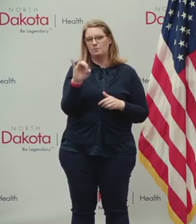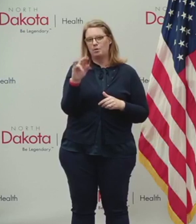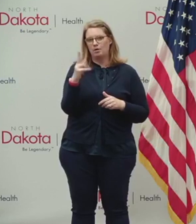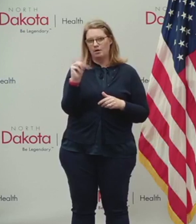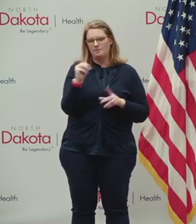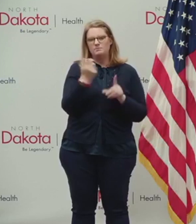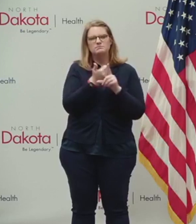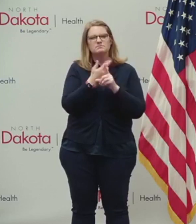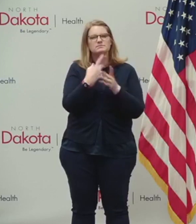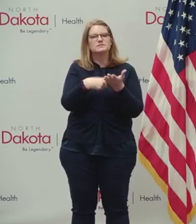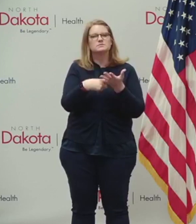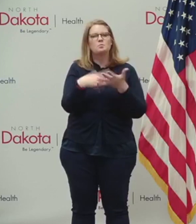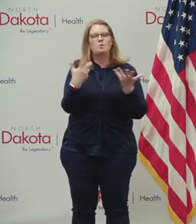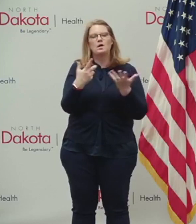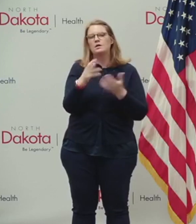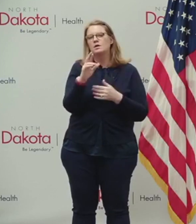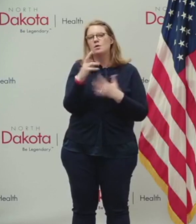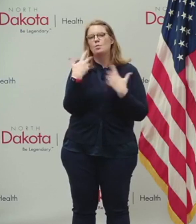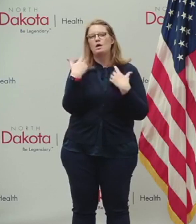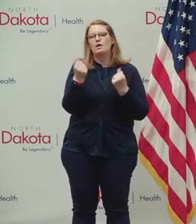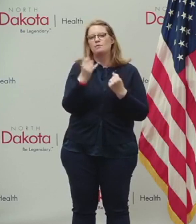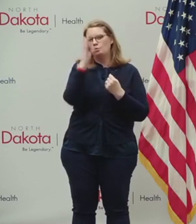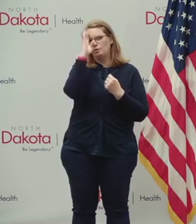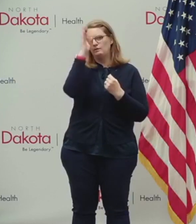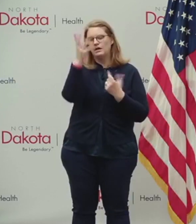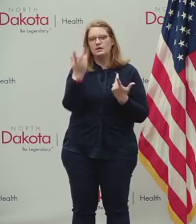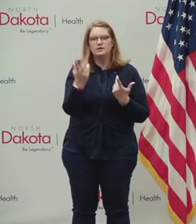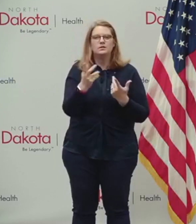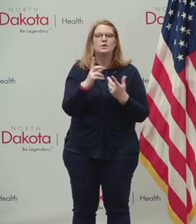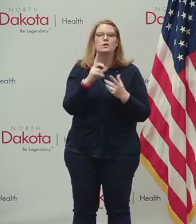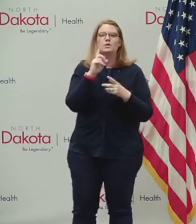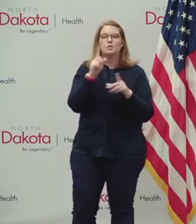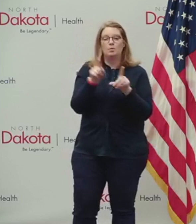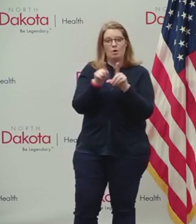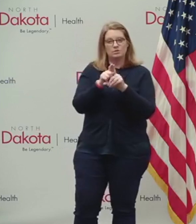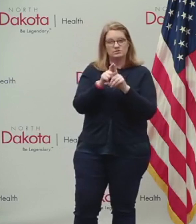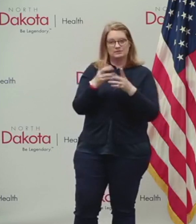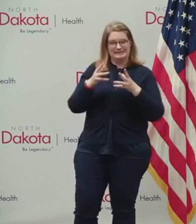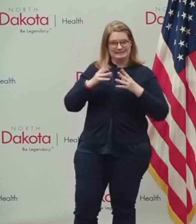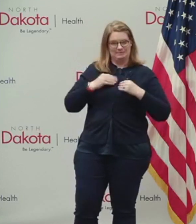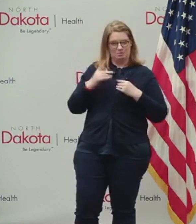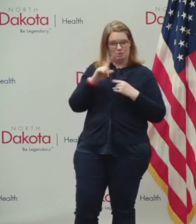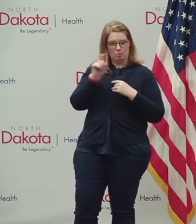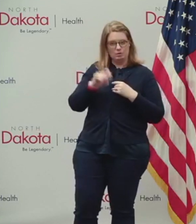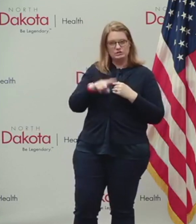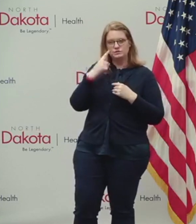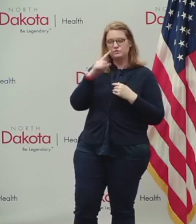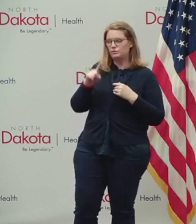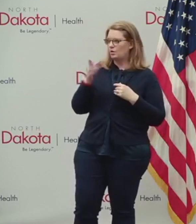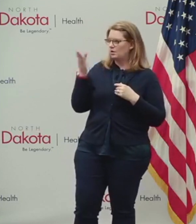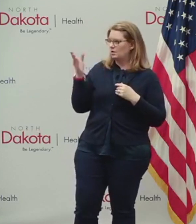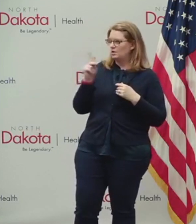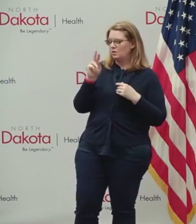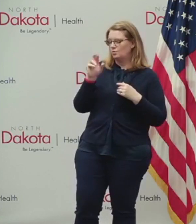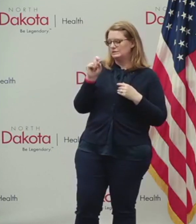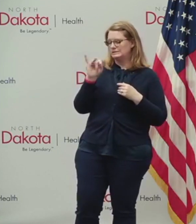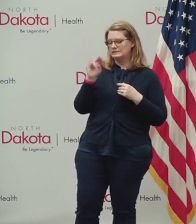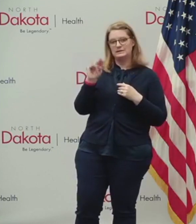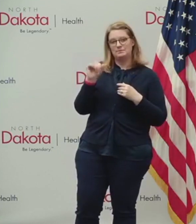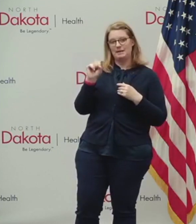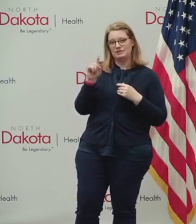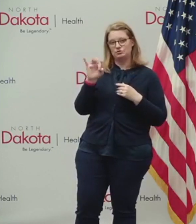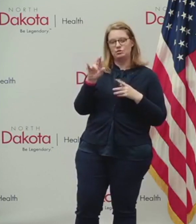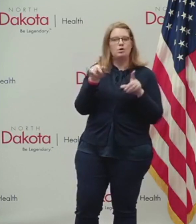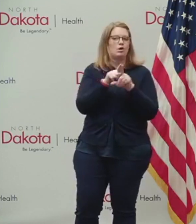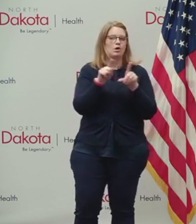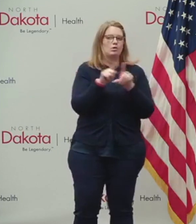Reinvented. We also, afterwards, for questions, both Superintendent Baszler and Head of Human Services Chris Jones will